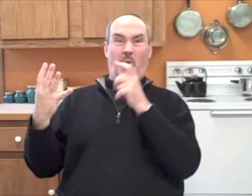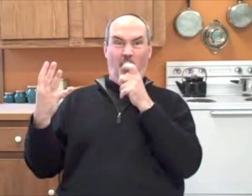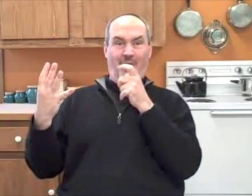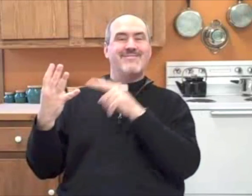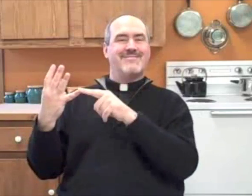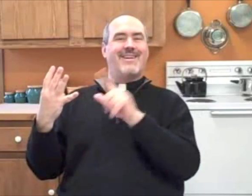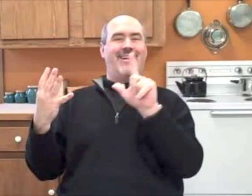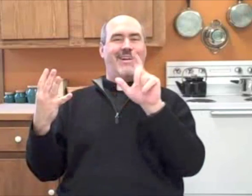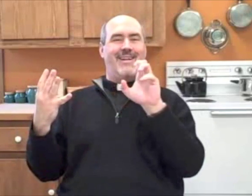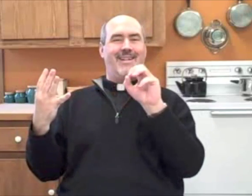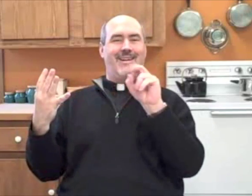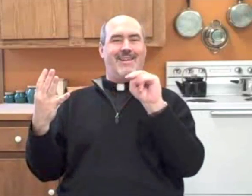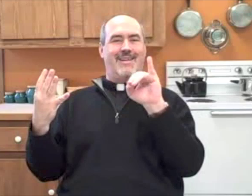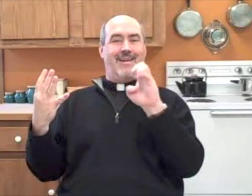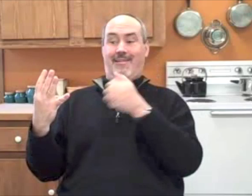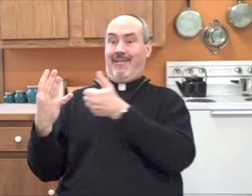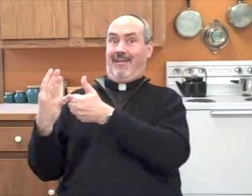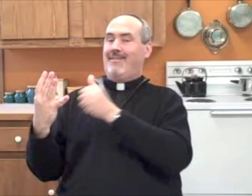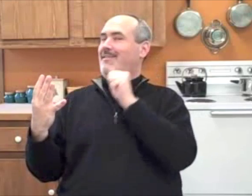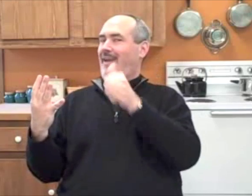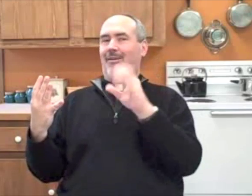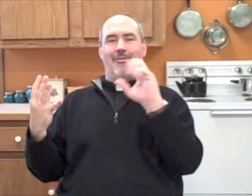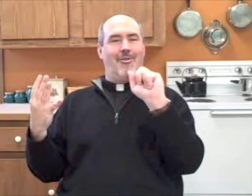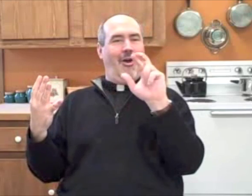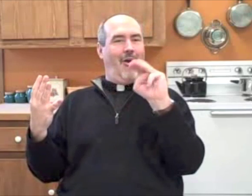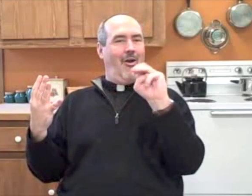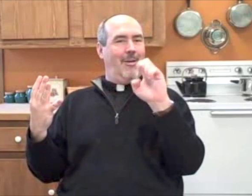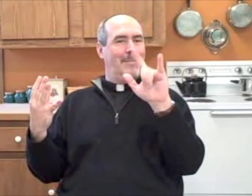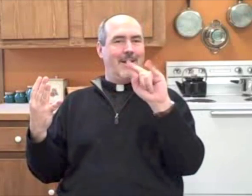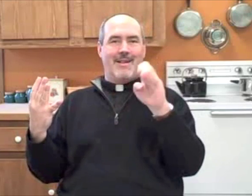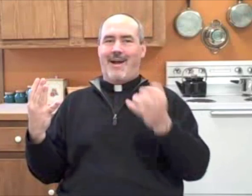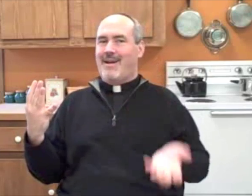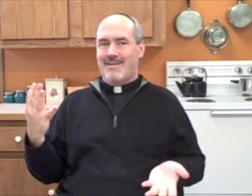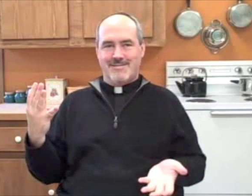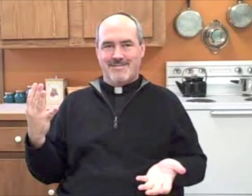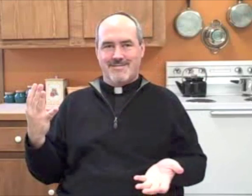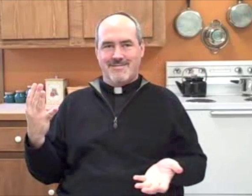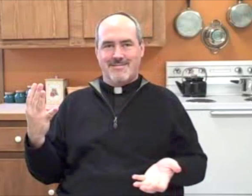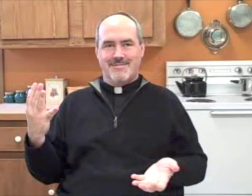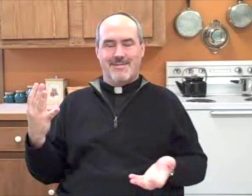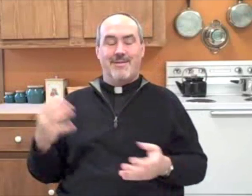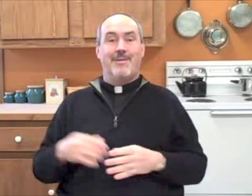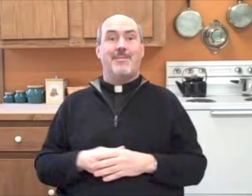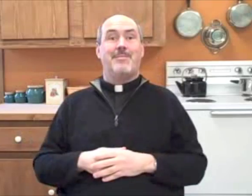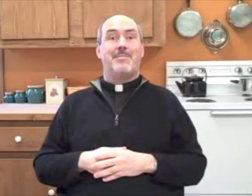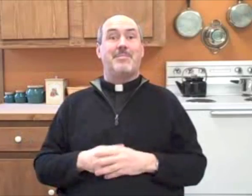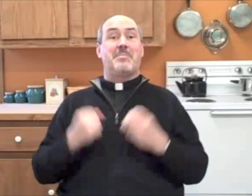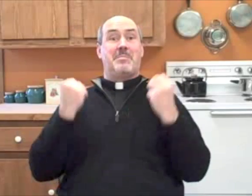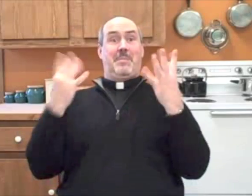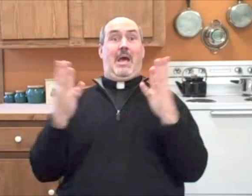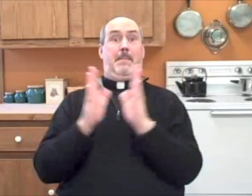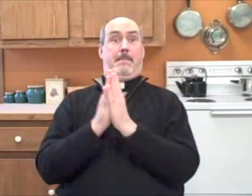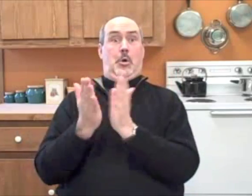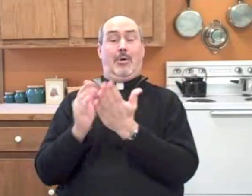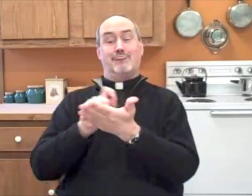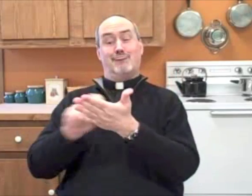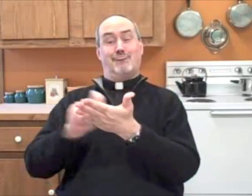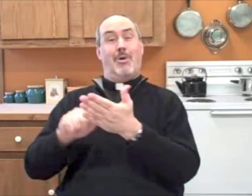was, simply because she did not belong to the Carmelite order. Throughout history, there have been many